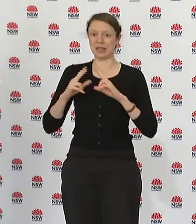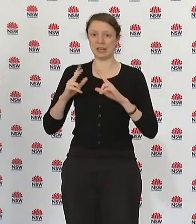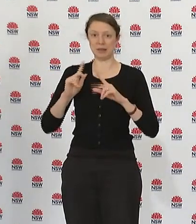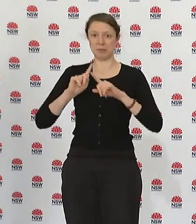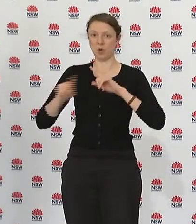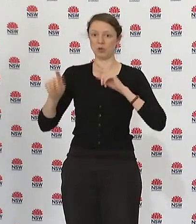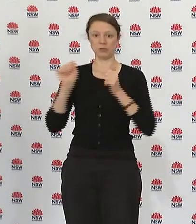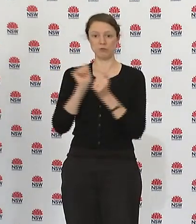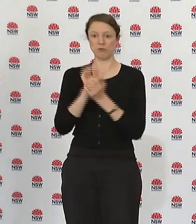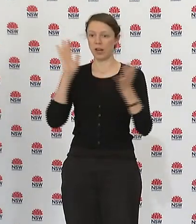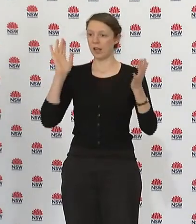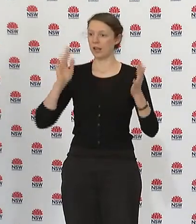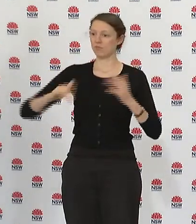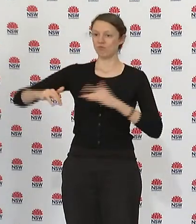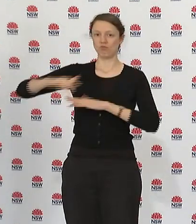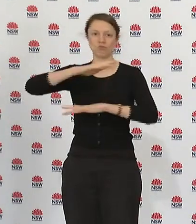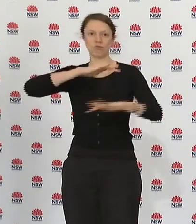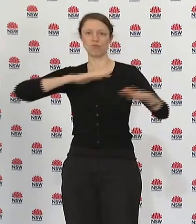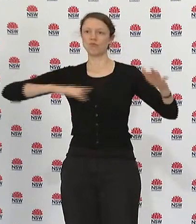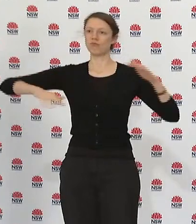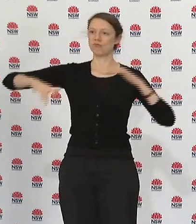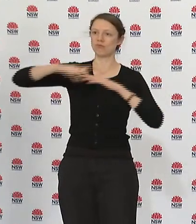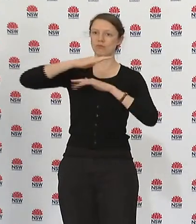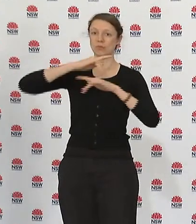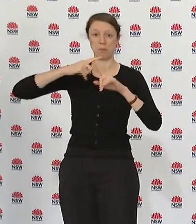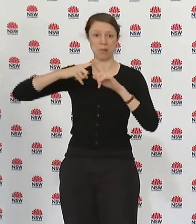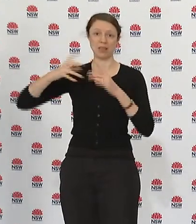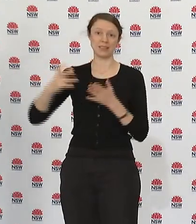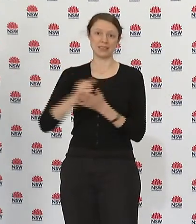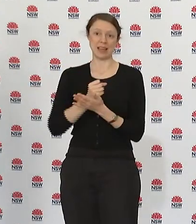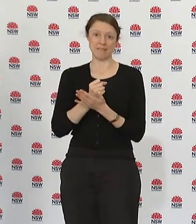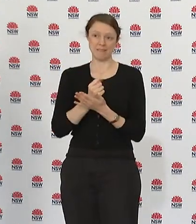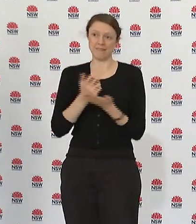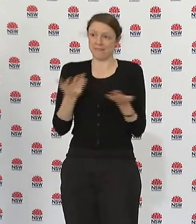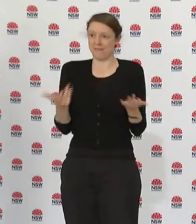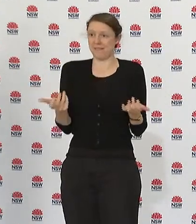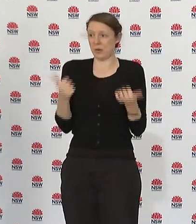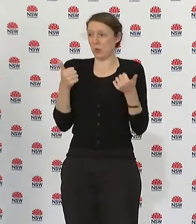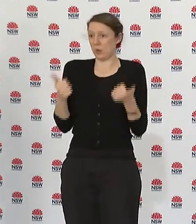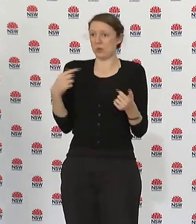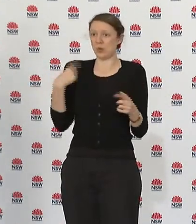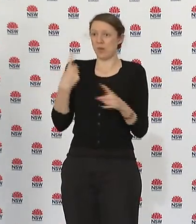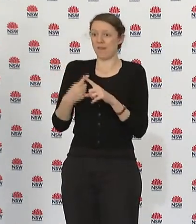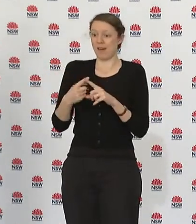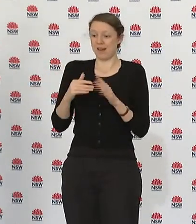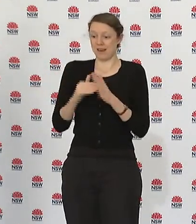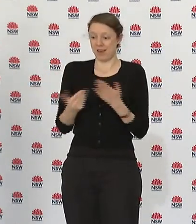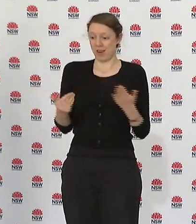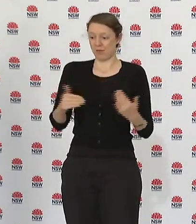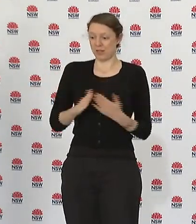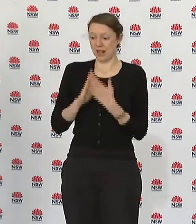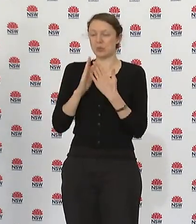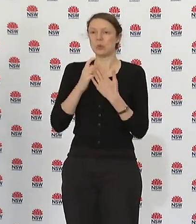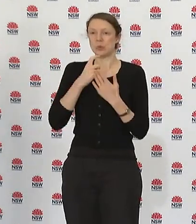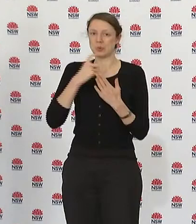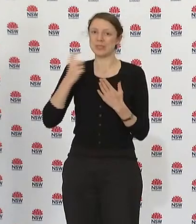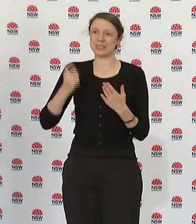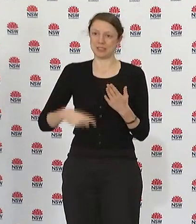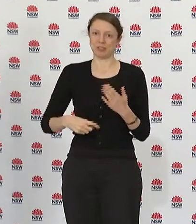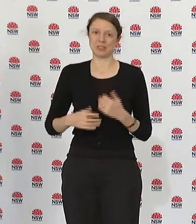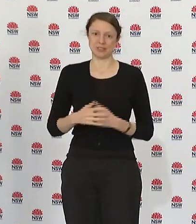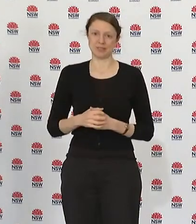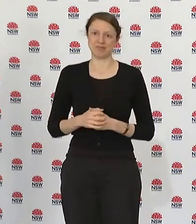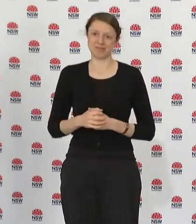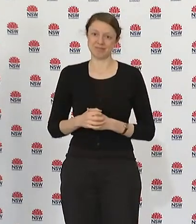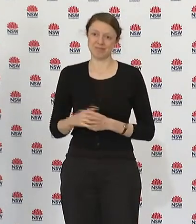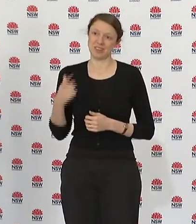relatively free life as well as staying safe. But there's no doubt the current challenge we have is a serious one, and that's why we're just